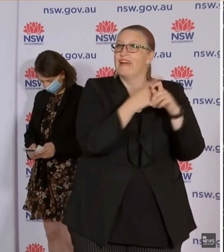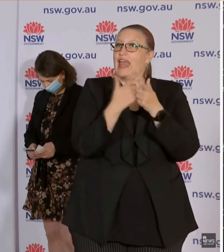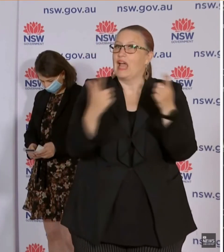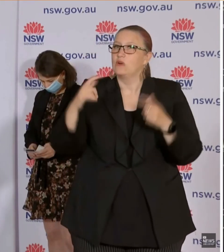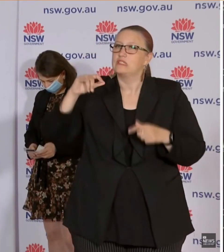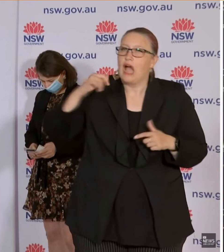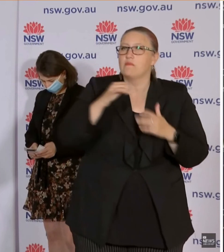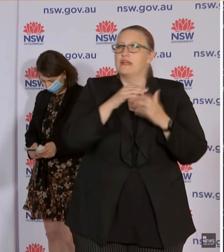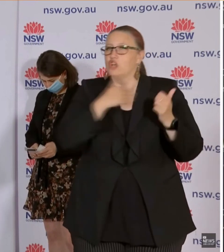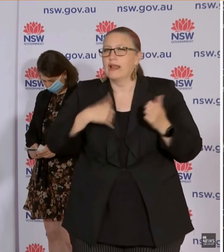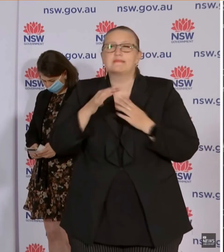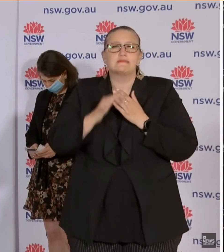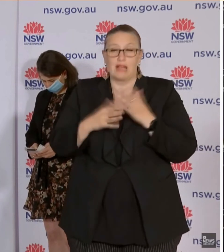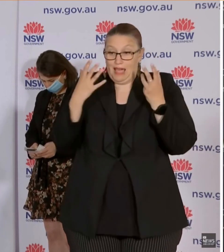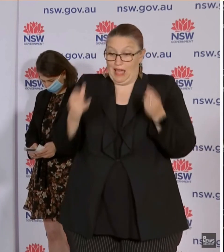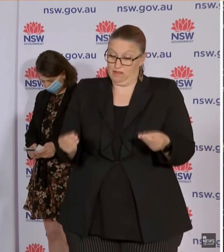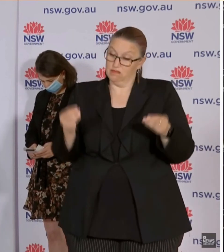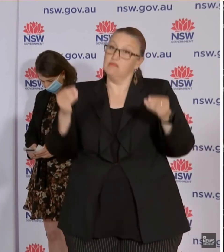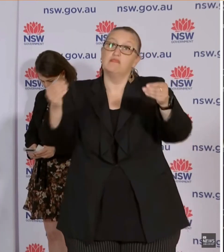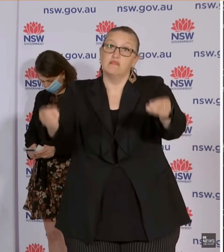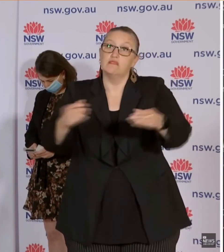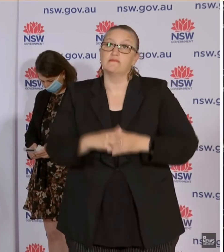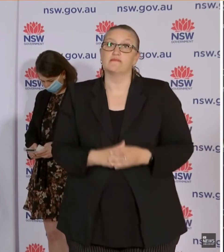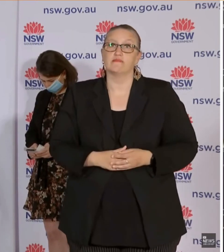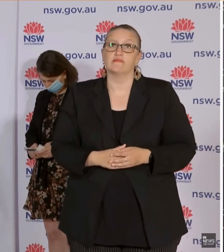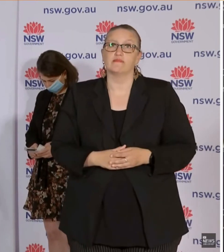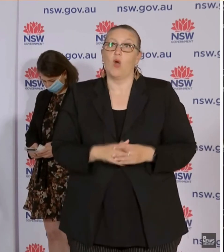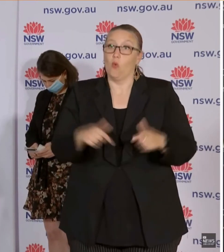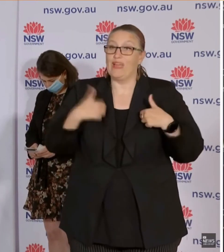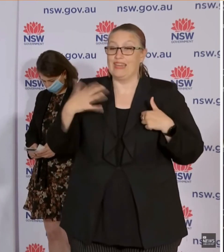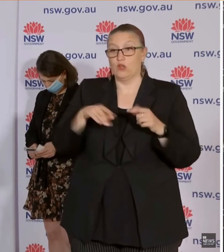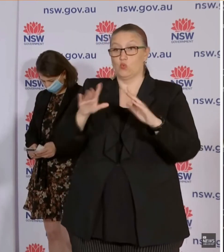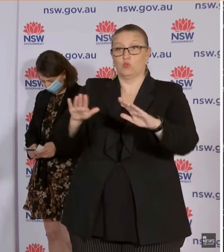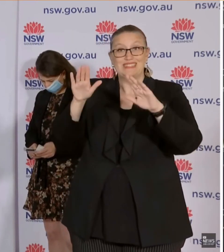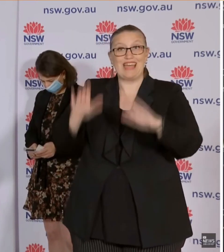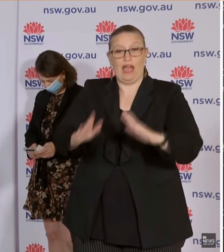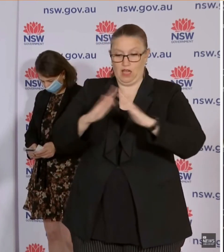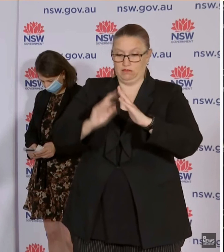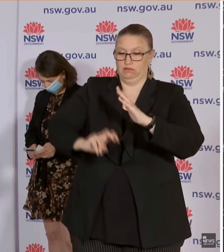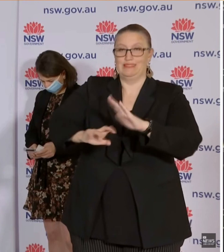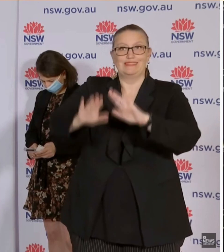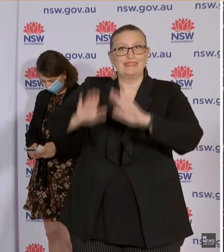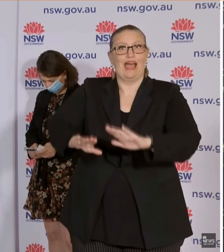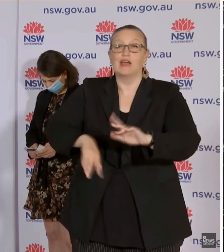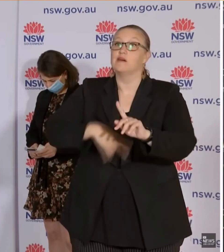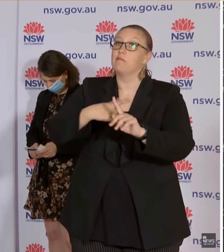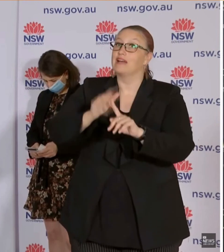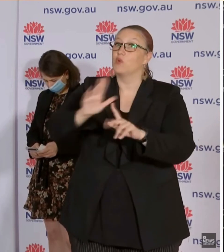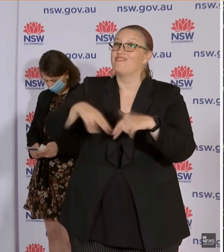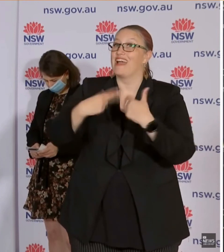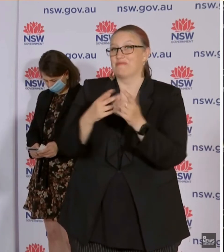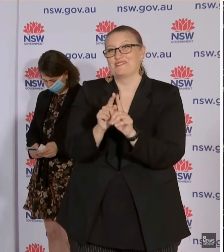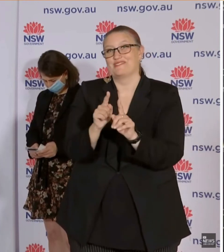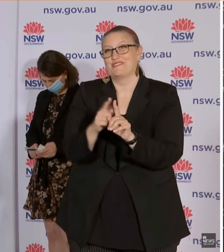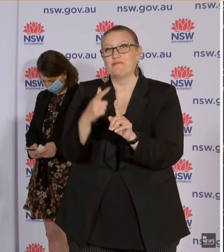as a stopgap, because we know isolating the case, isolating the person with COVID and their family, because their family is likely to